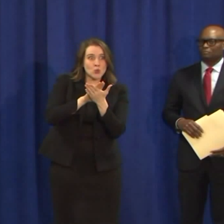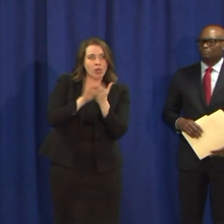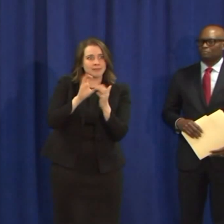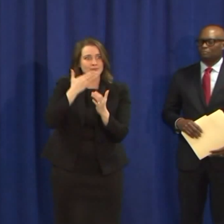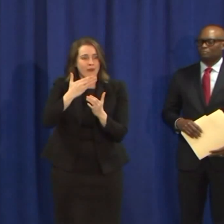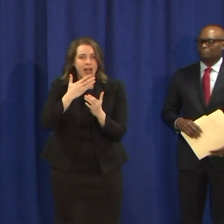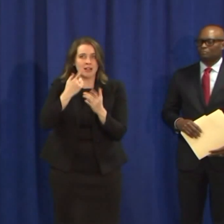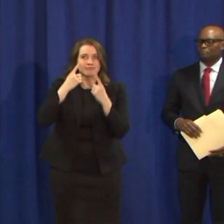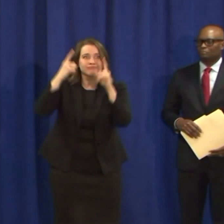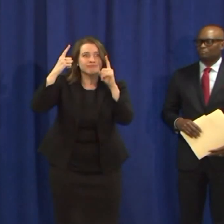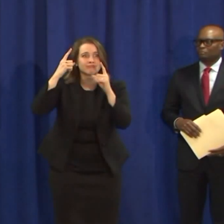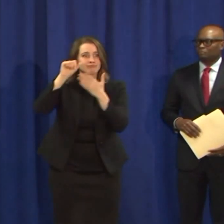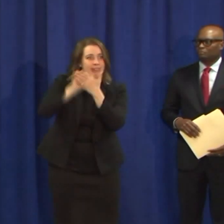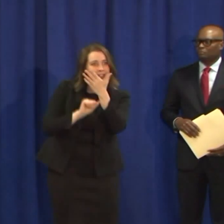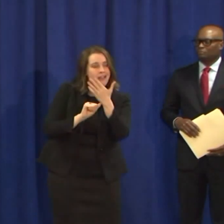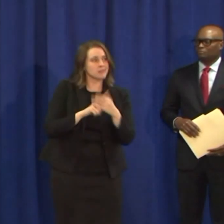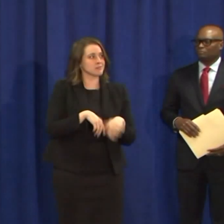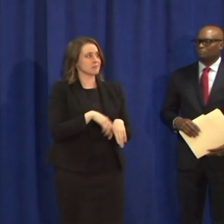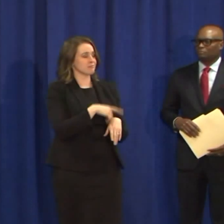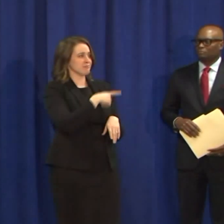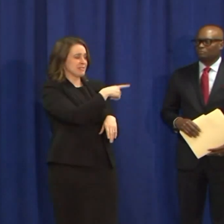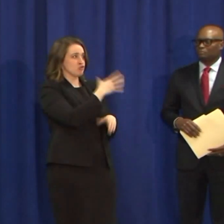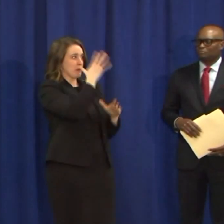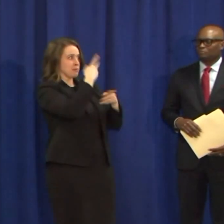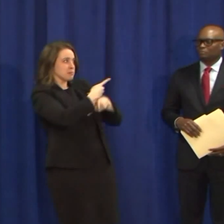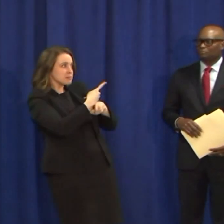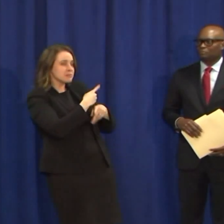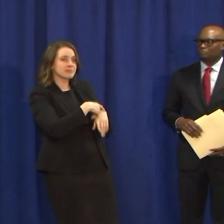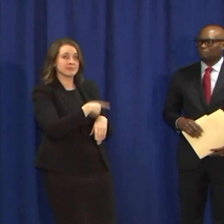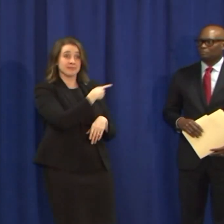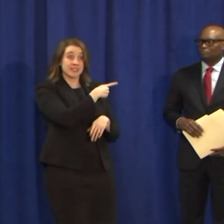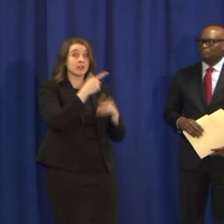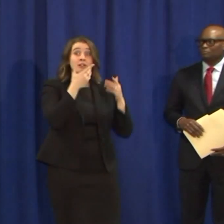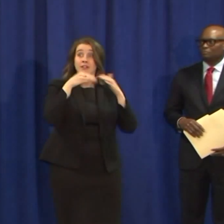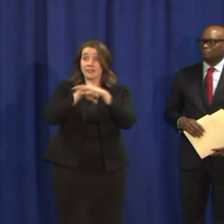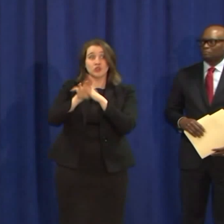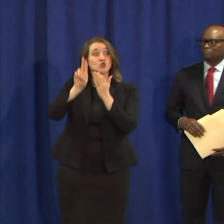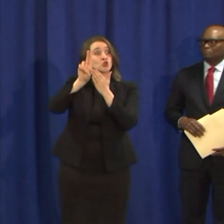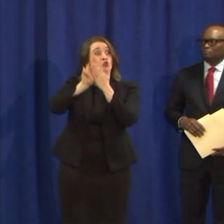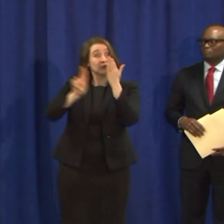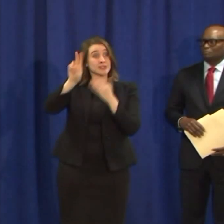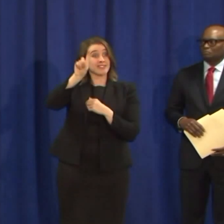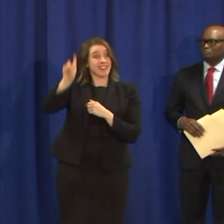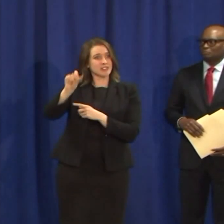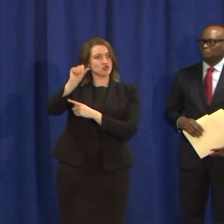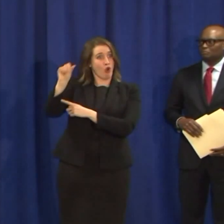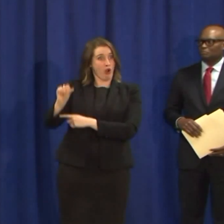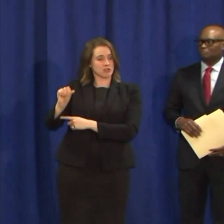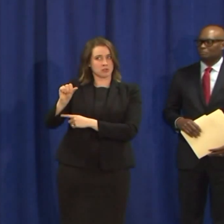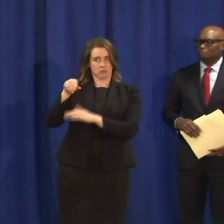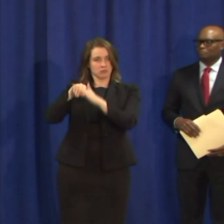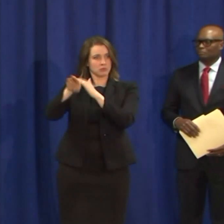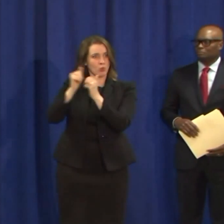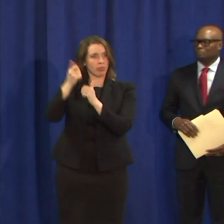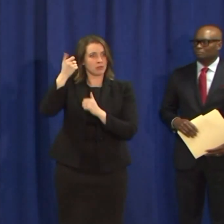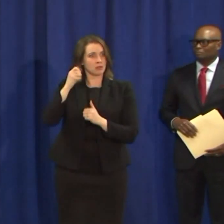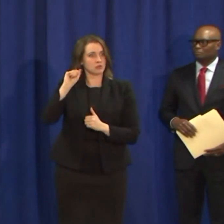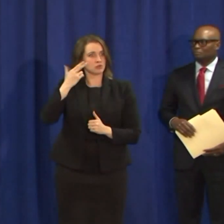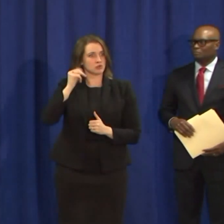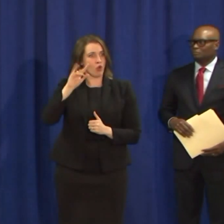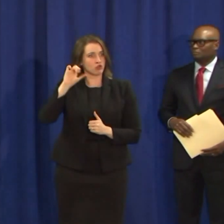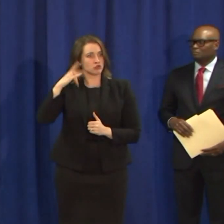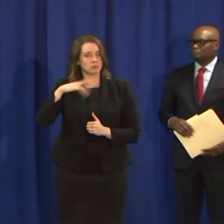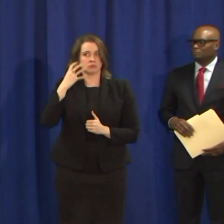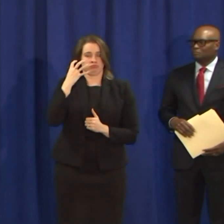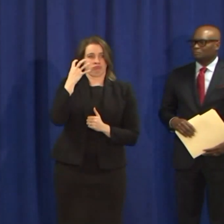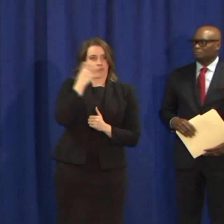maternal grandparents, and earned his way on scholarship to the University of Texas in Austin. No small feat. But after his